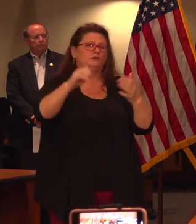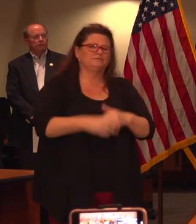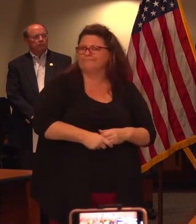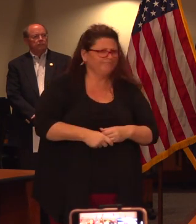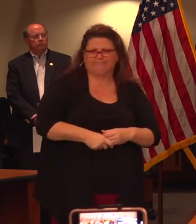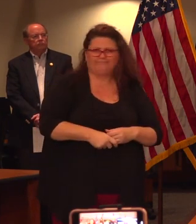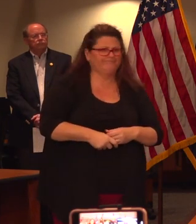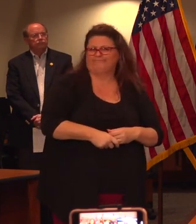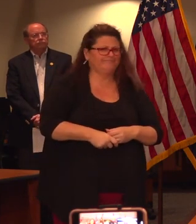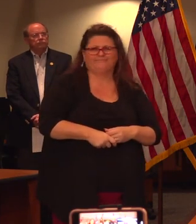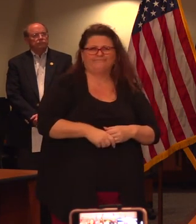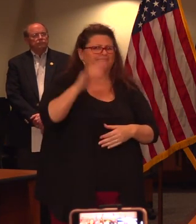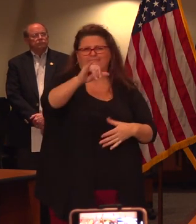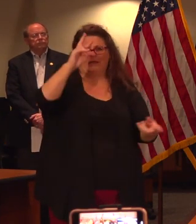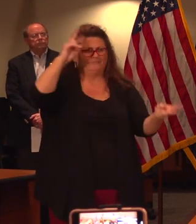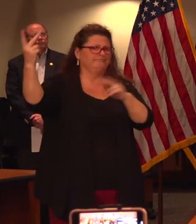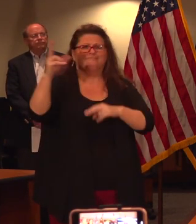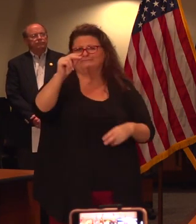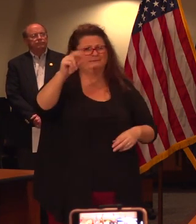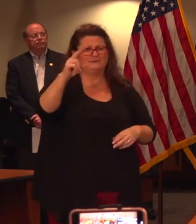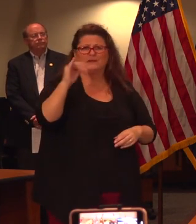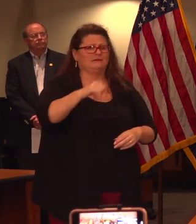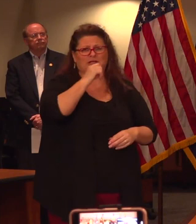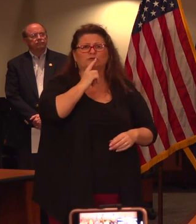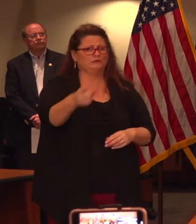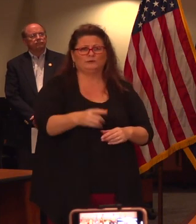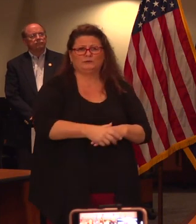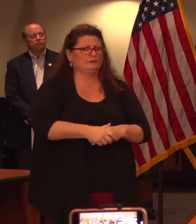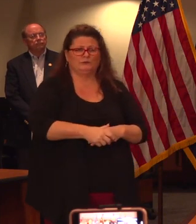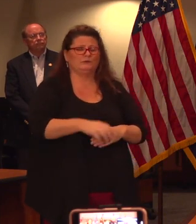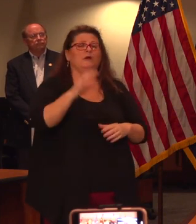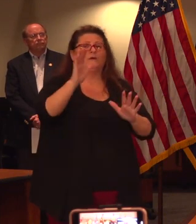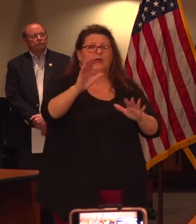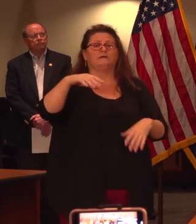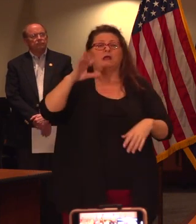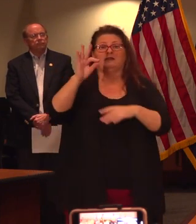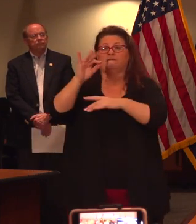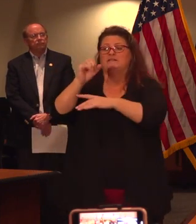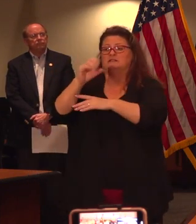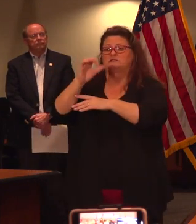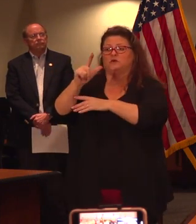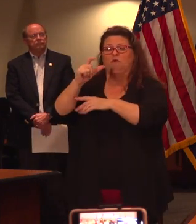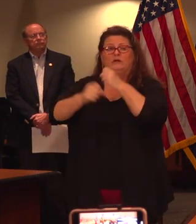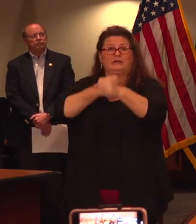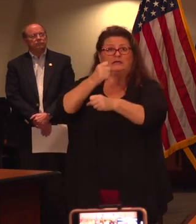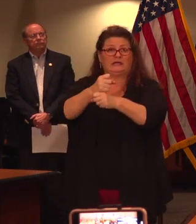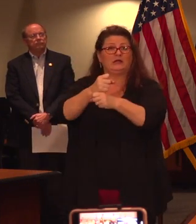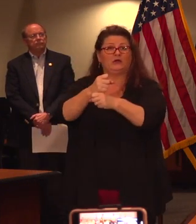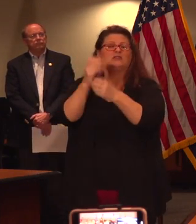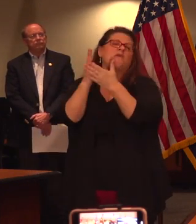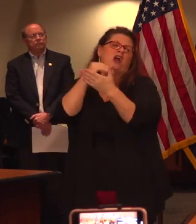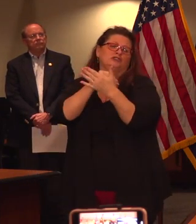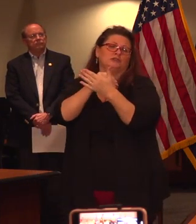you're right, there was some misunderstanding about that. That was because the fiscal year expires at the end of June the